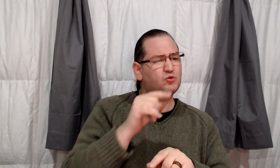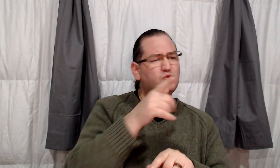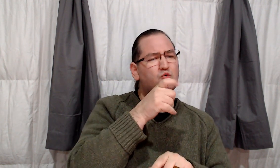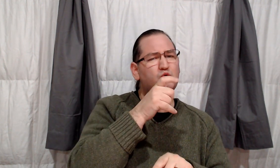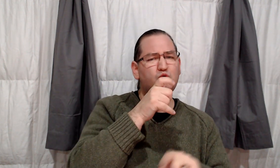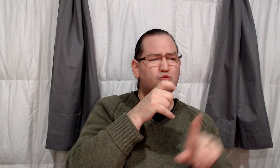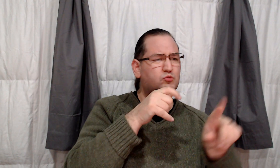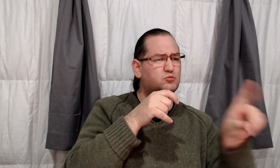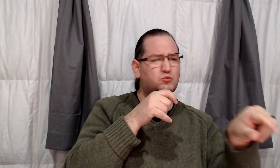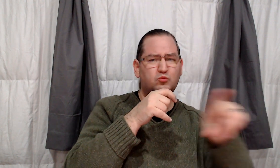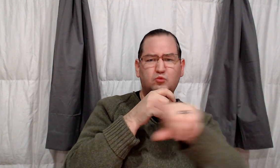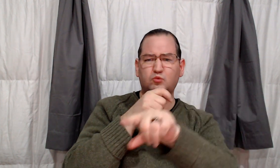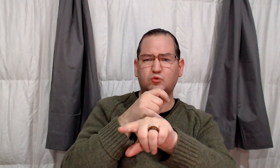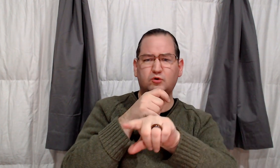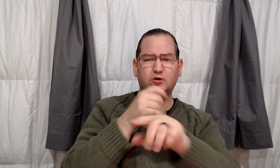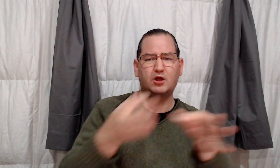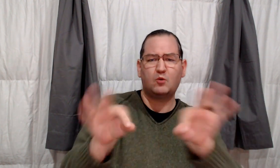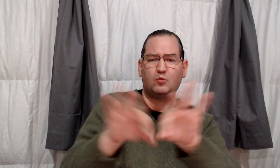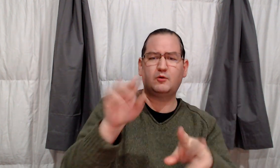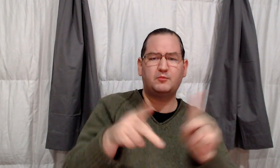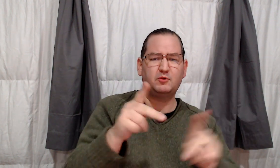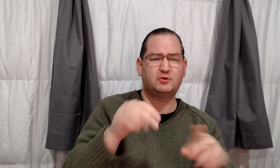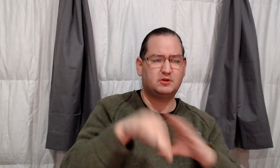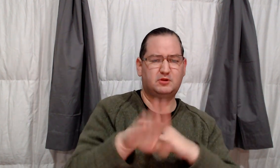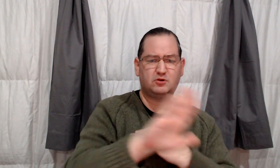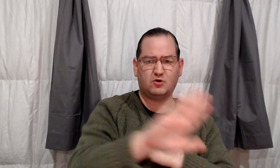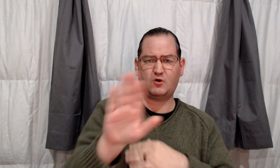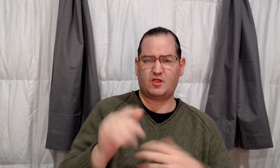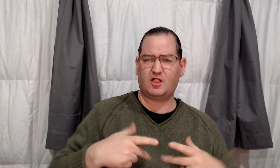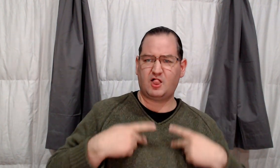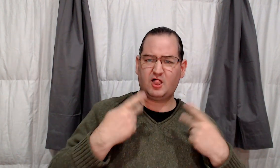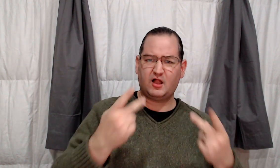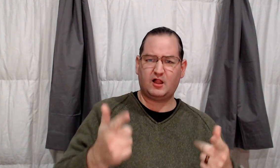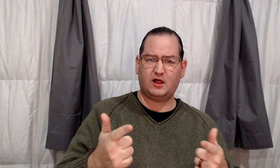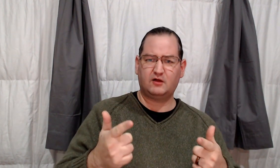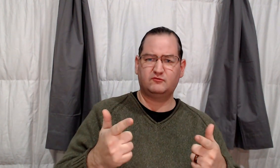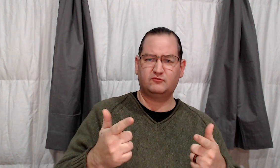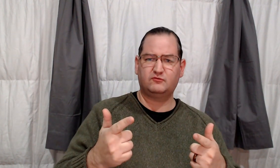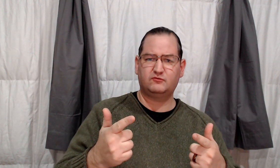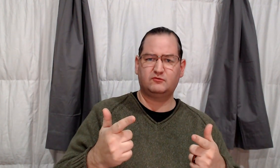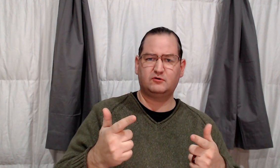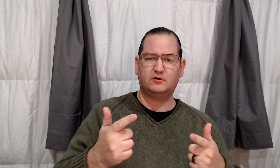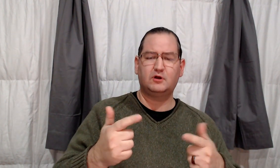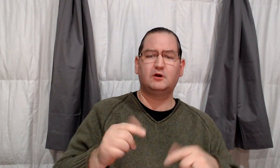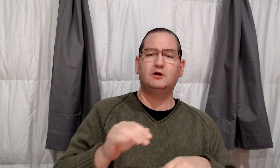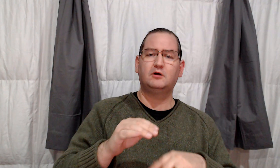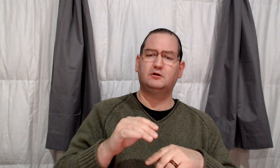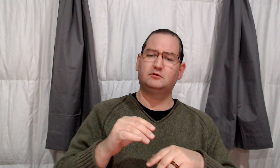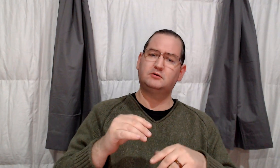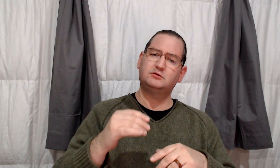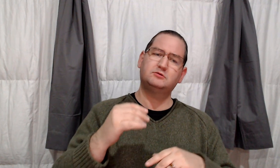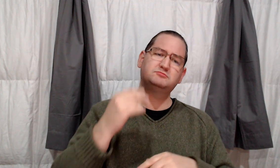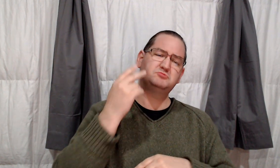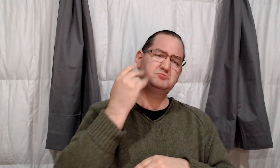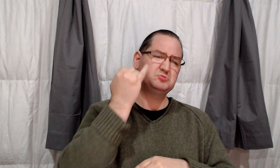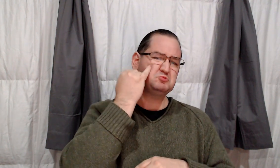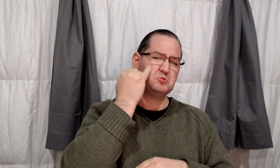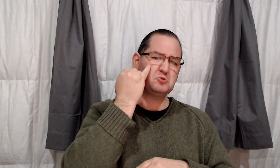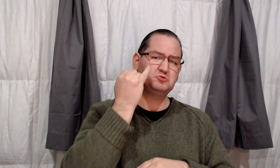when I asked that question, if that person's life depended upon you quitting today, you said